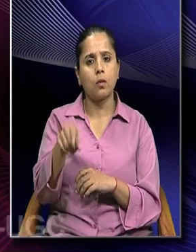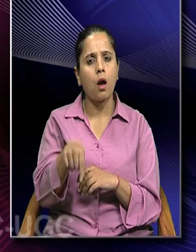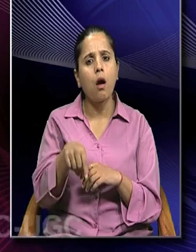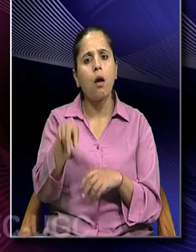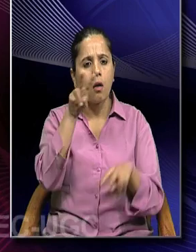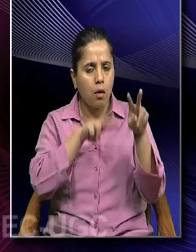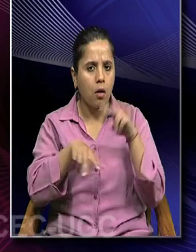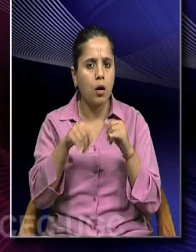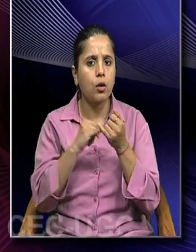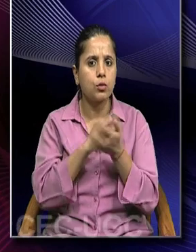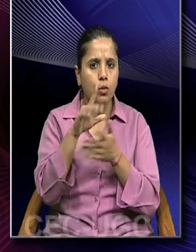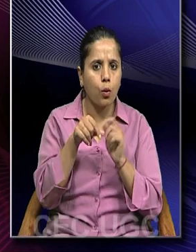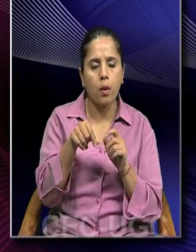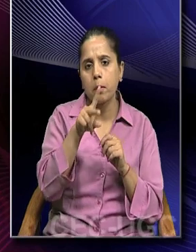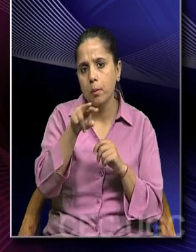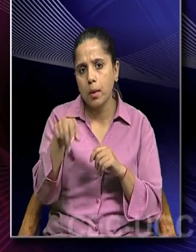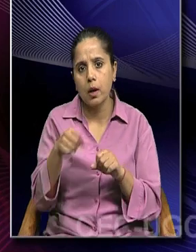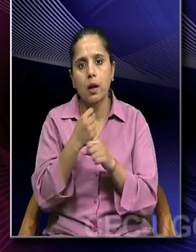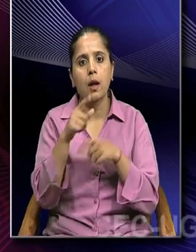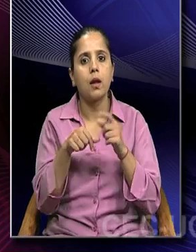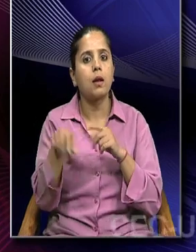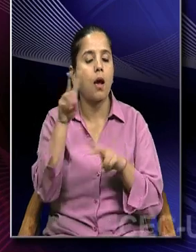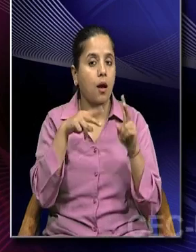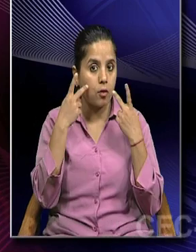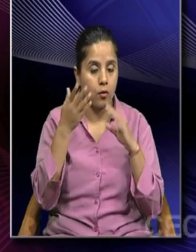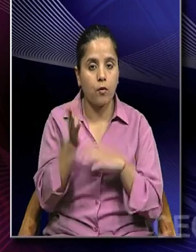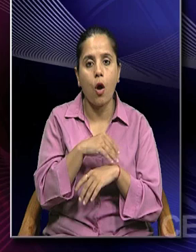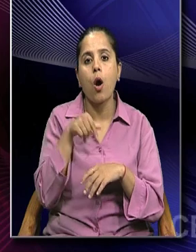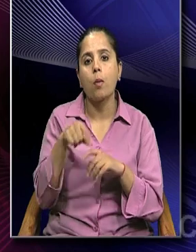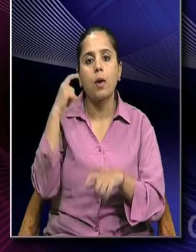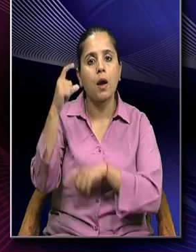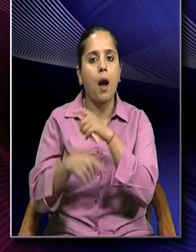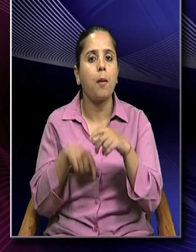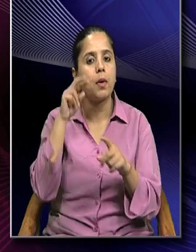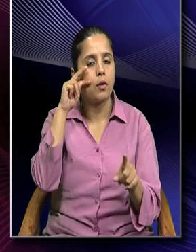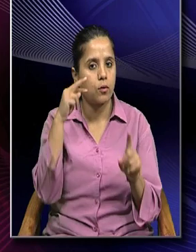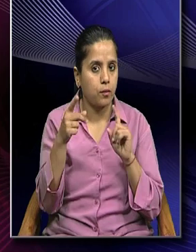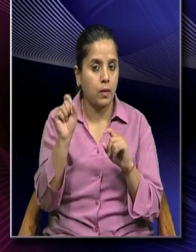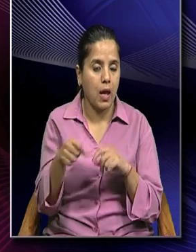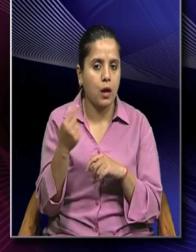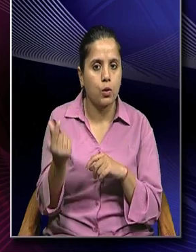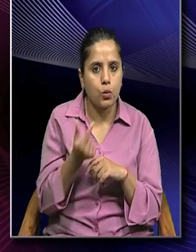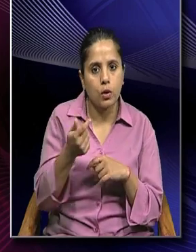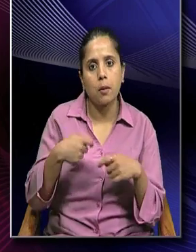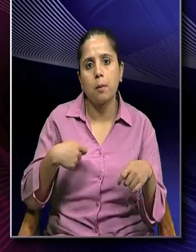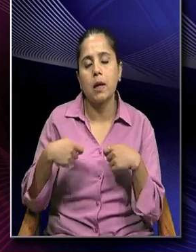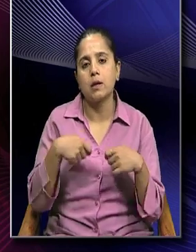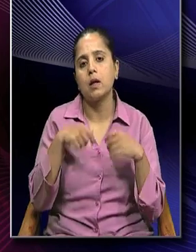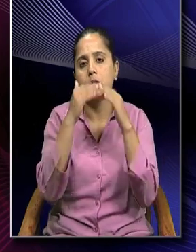interpreted the shlokas of Gita from the corporate perspective, the way it can be used by business